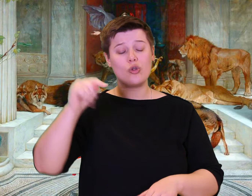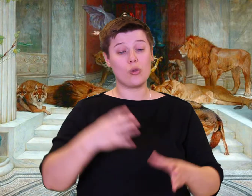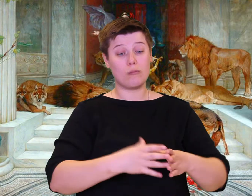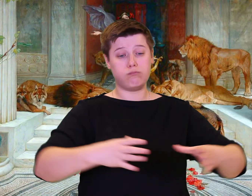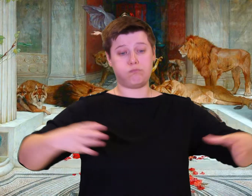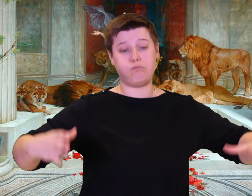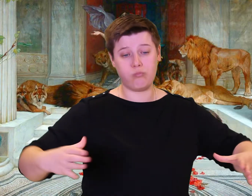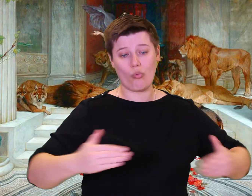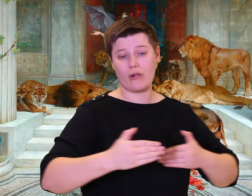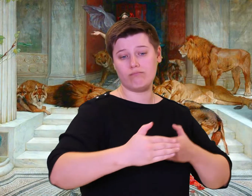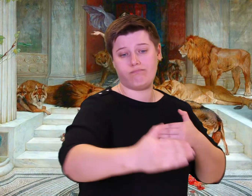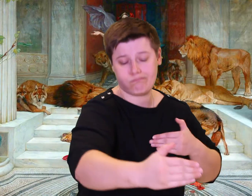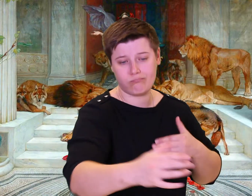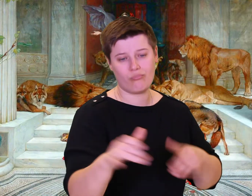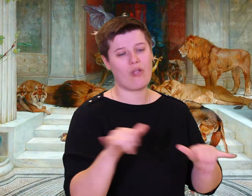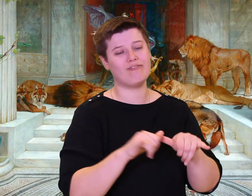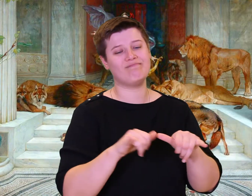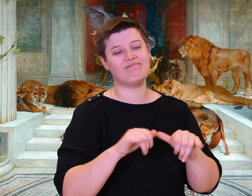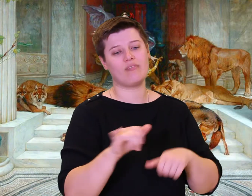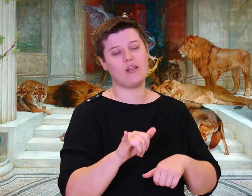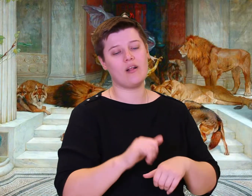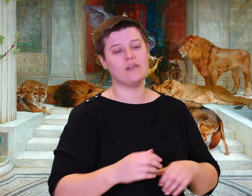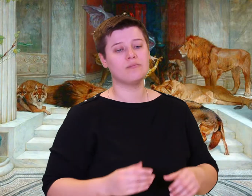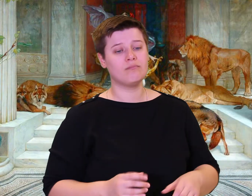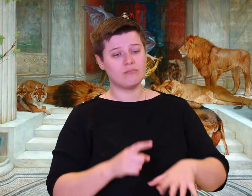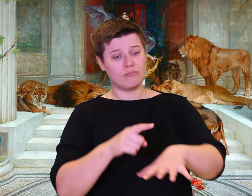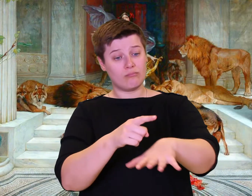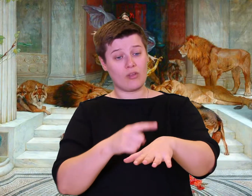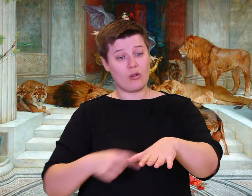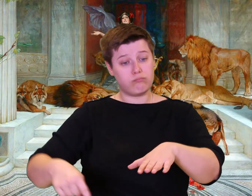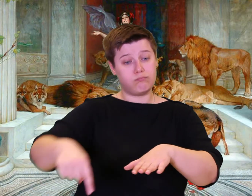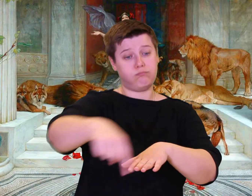Set up your mast, let fly your white sails, and sit down.